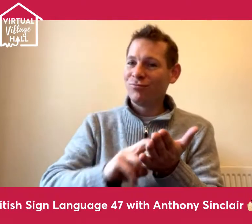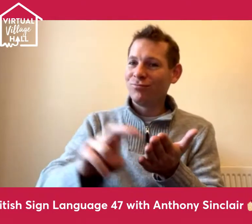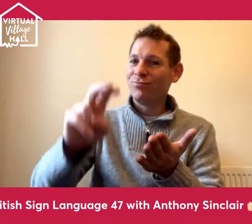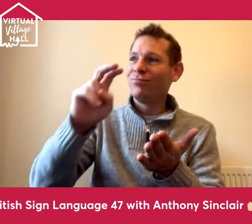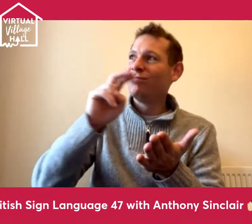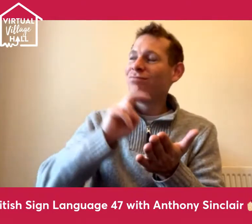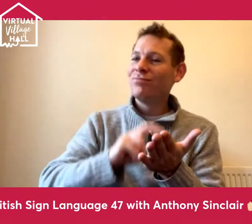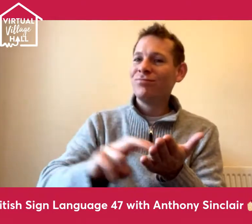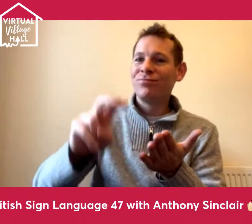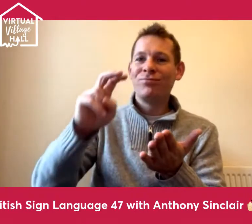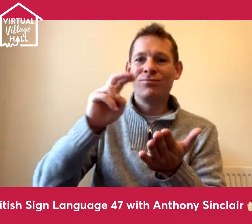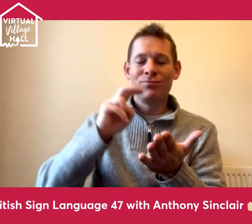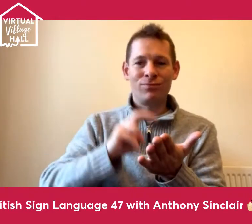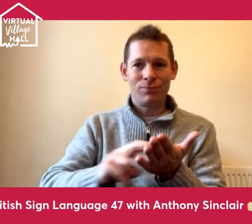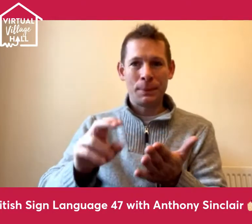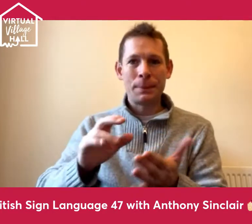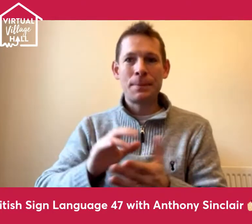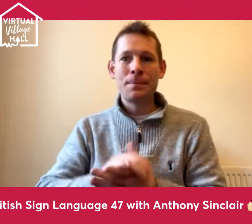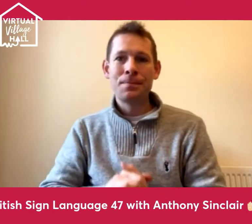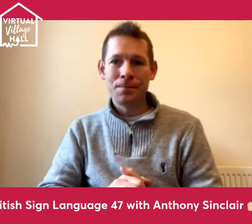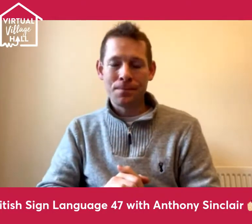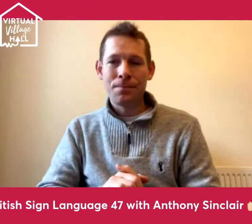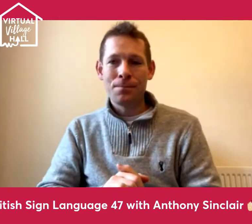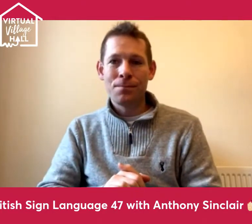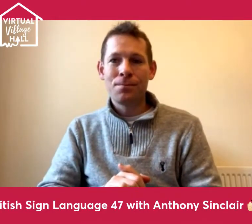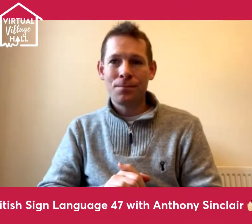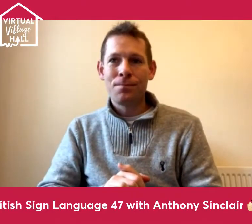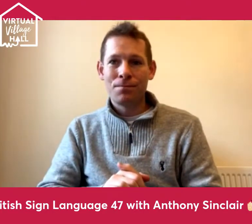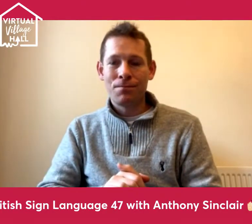say all that in words or signs. I can show all that on my face.